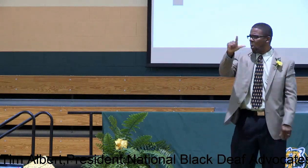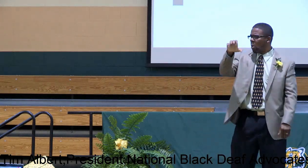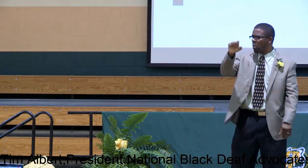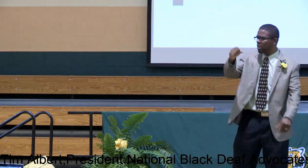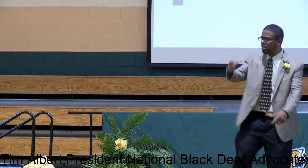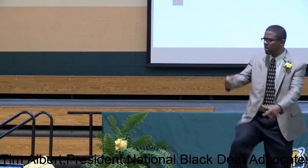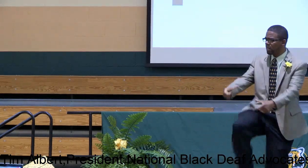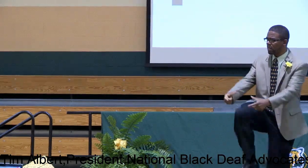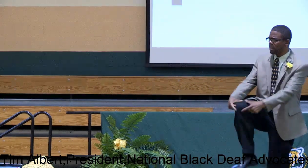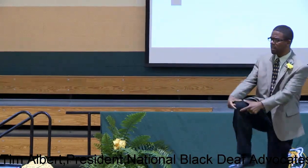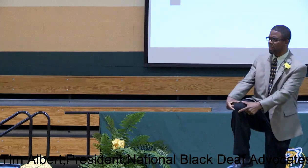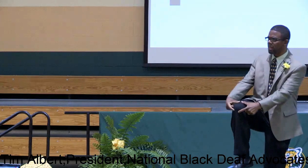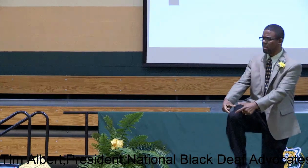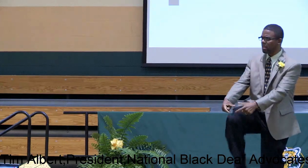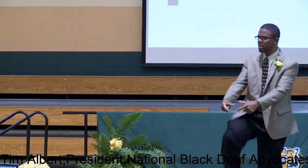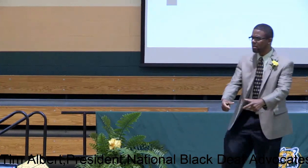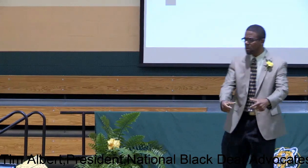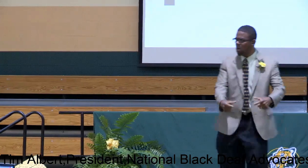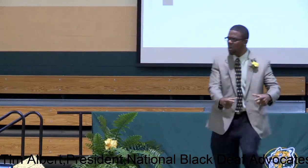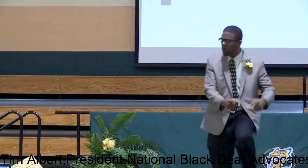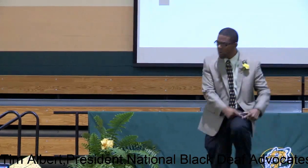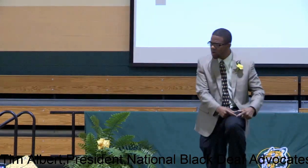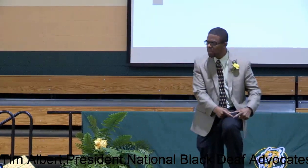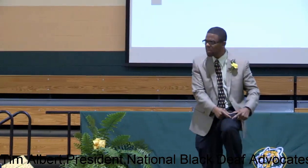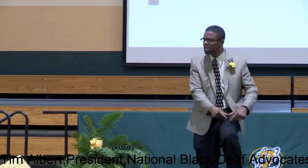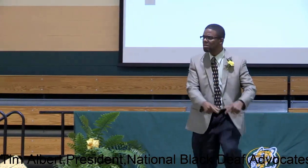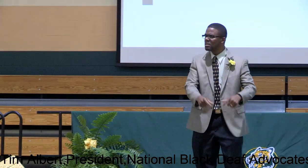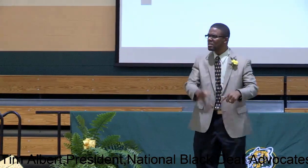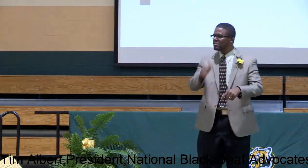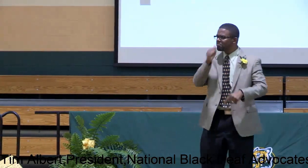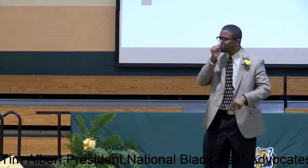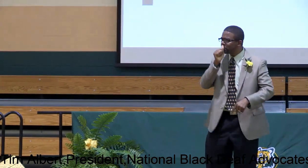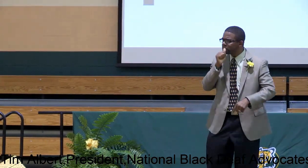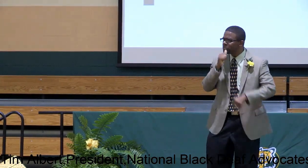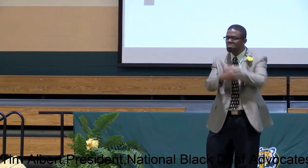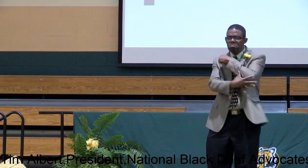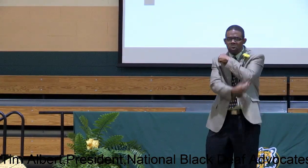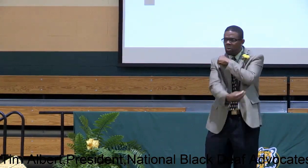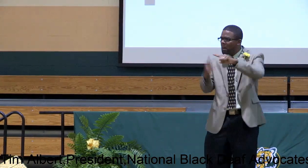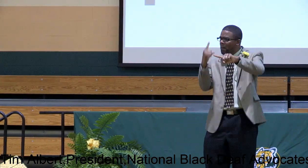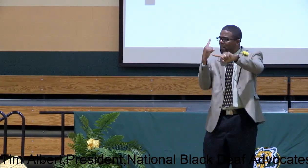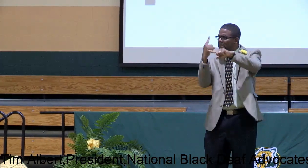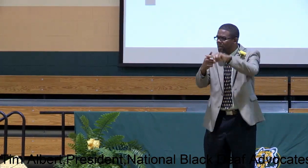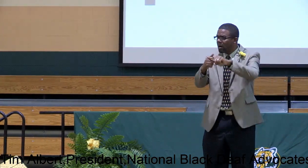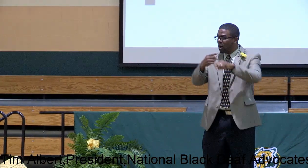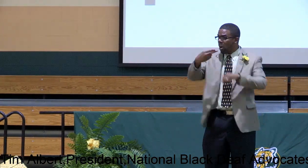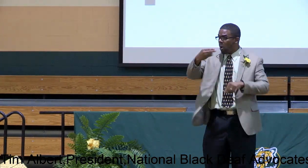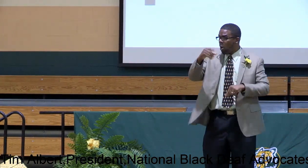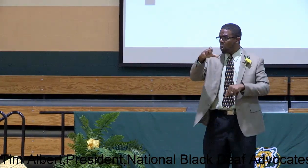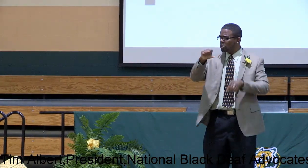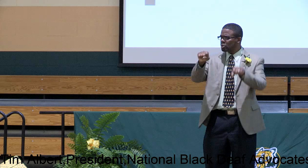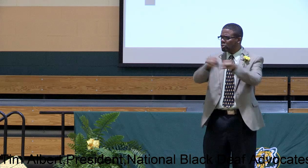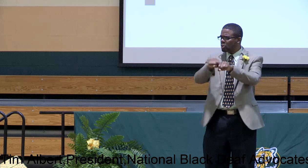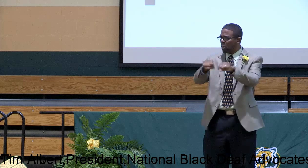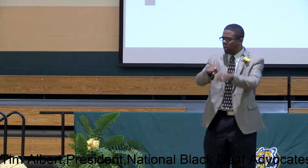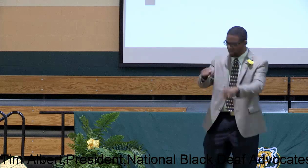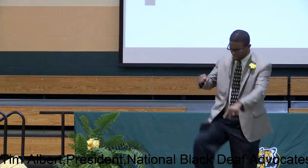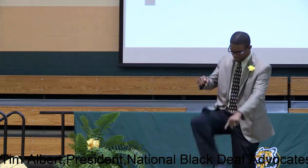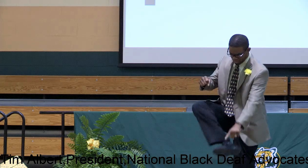you know, he had holes in his pants, in his knees. You know, he had a poor family, had holes